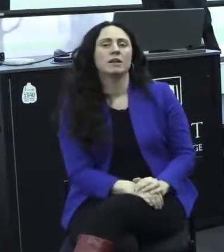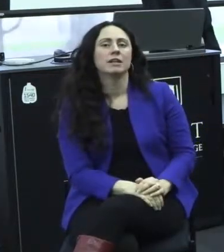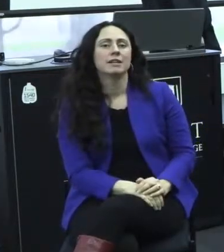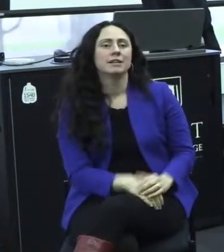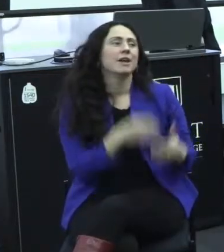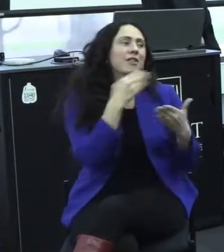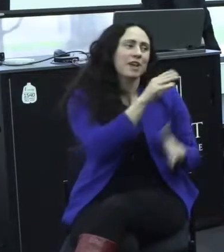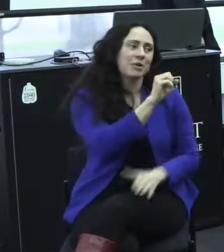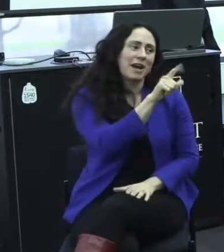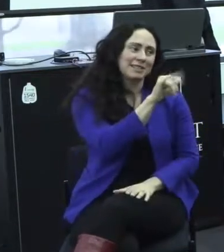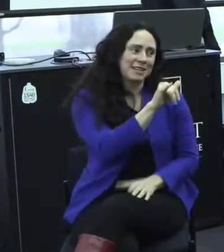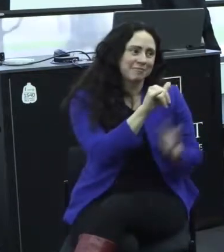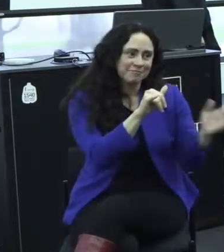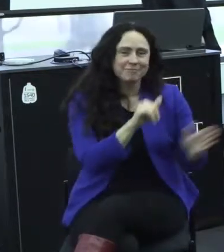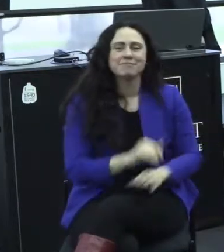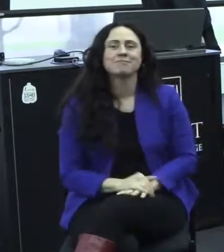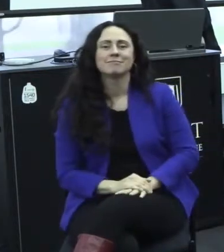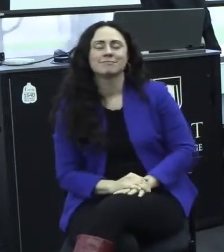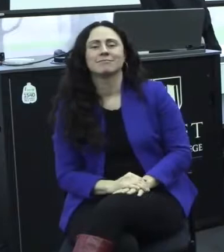thank you, Esley.